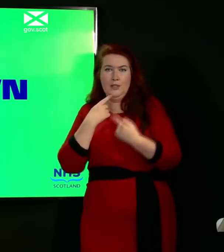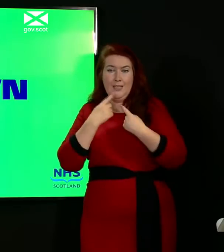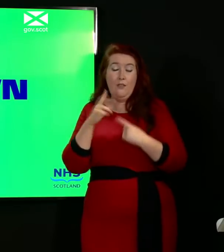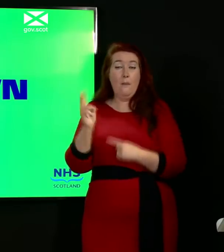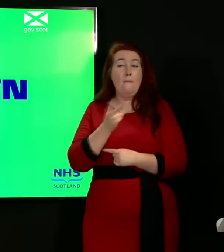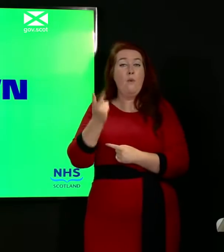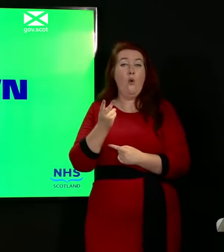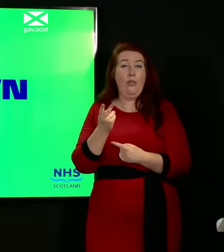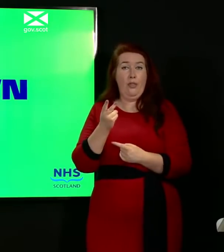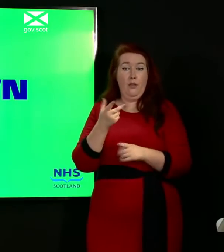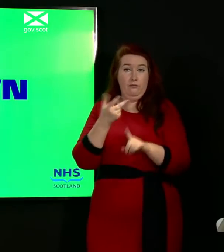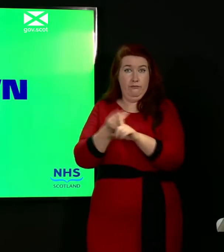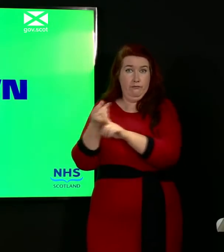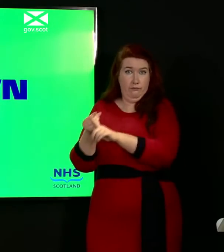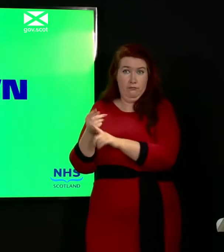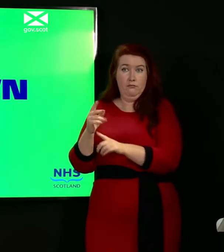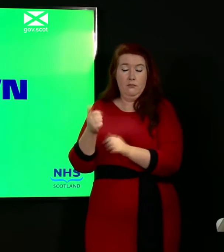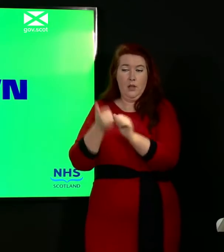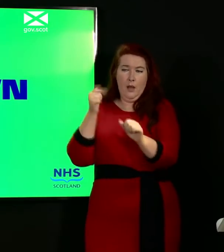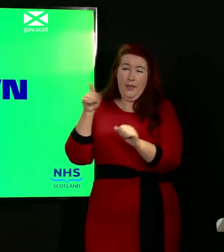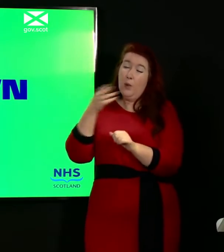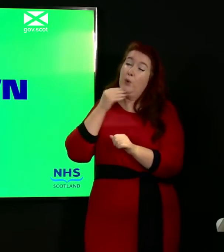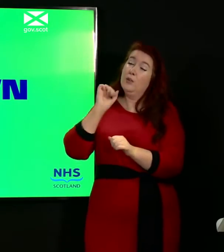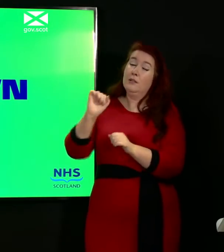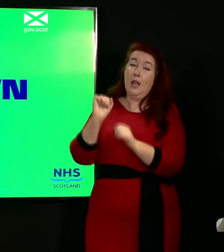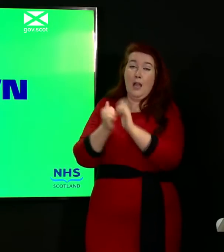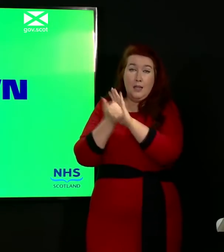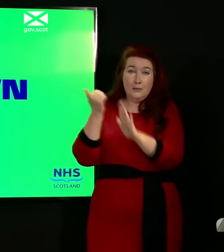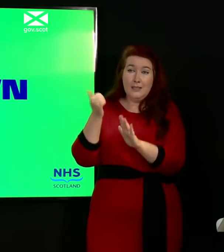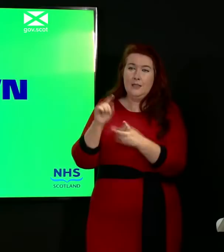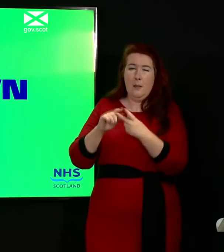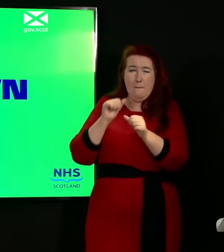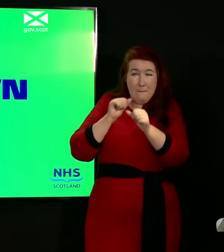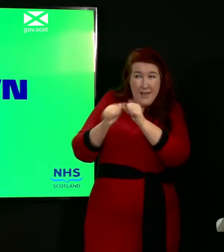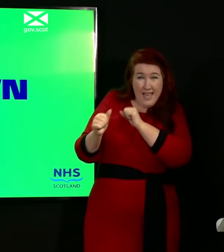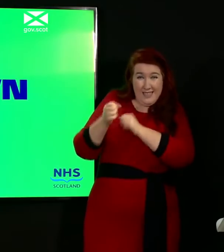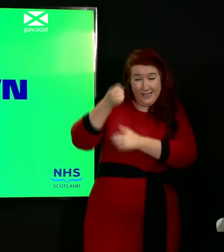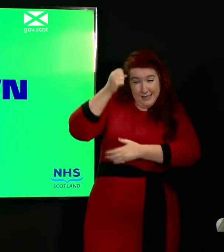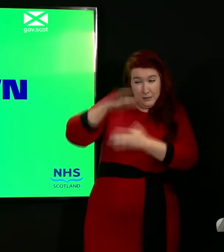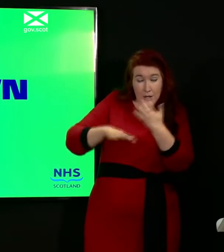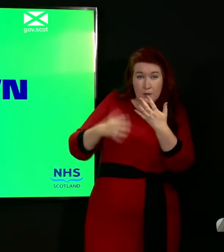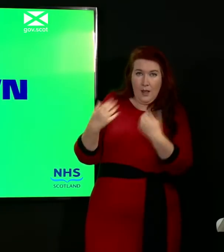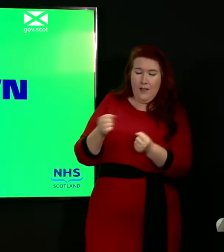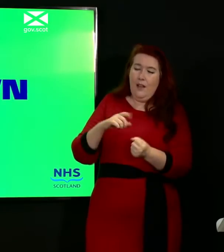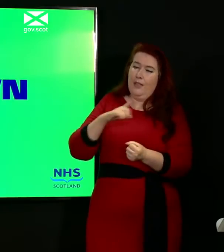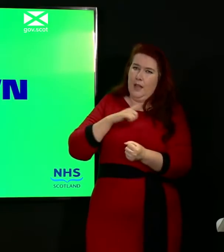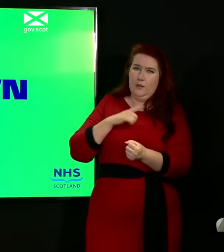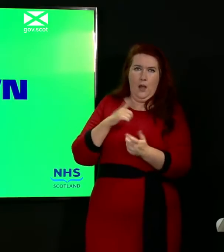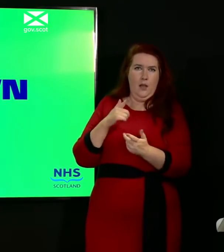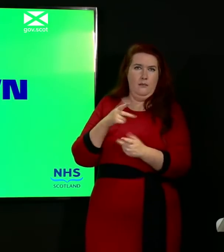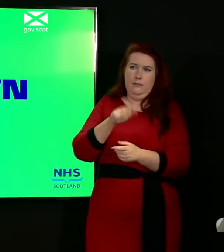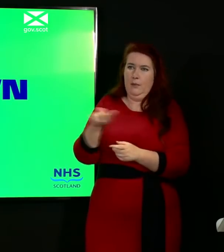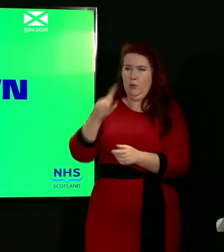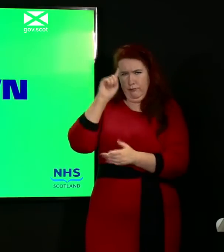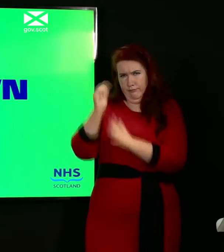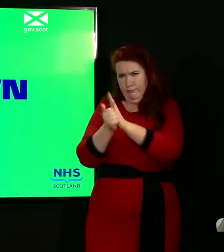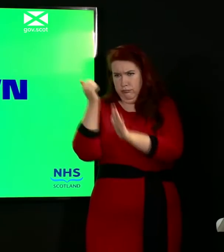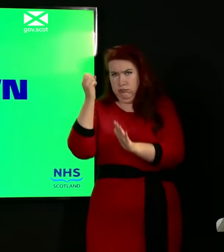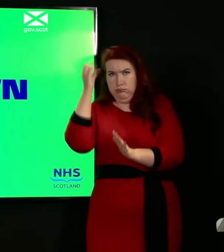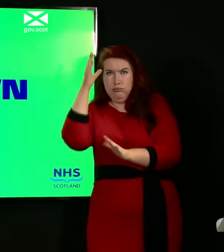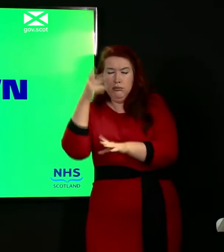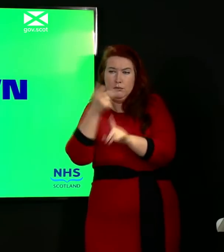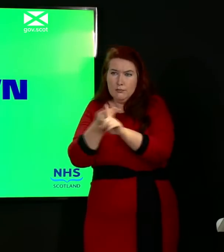have used their expertise, the best expertise we have available to us. That's why we put immunologists, public health